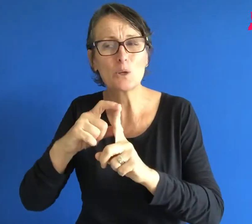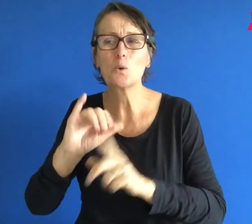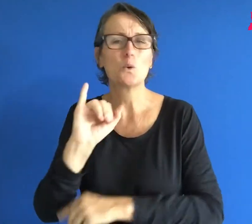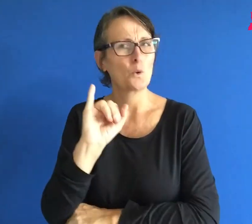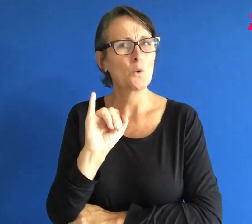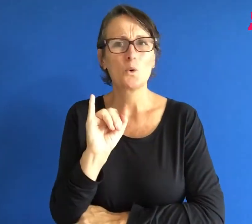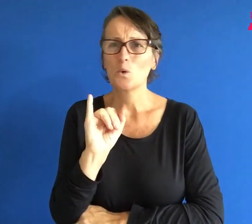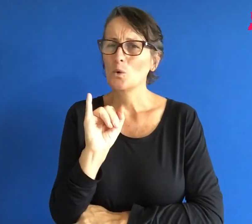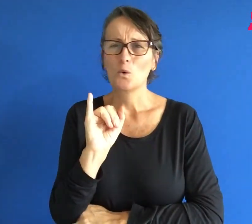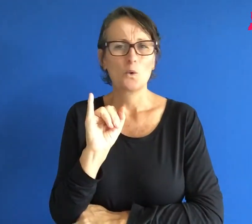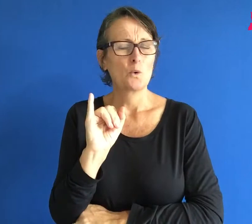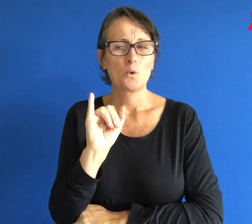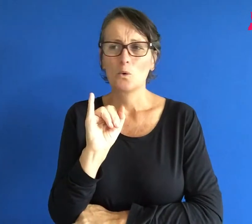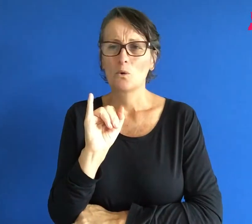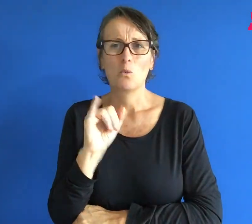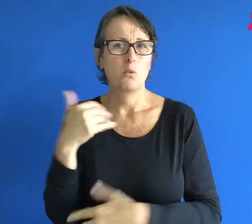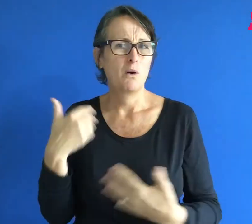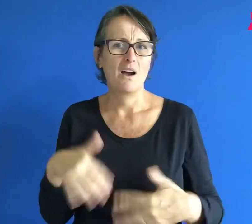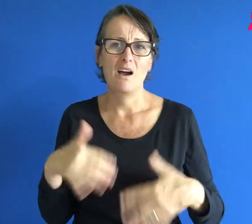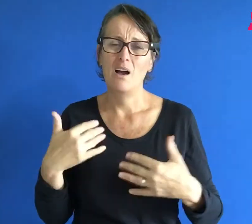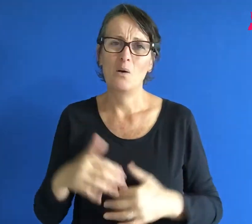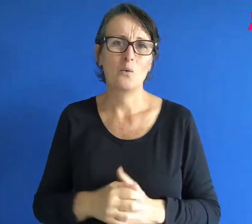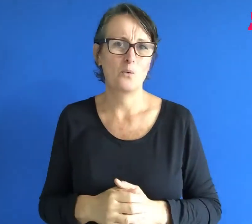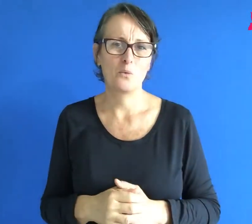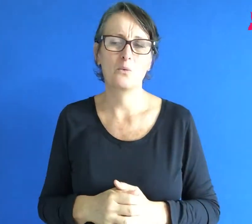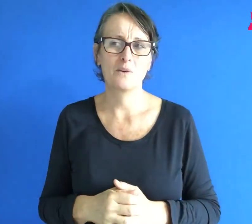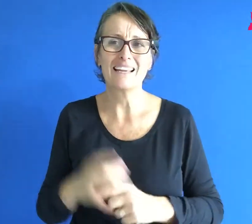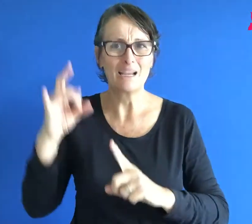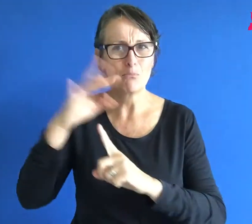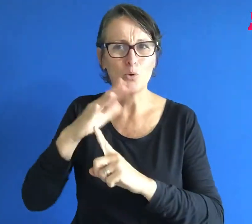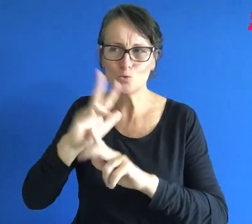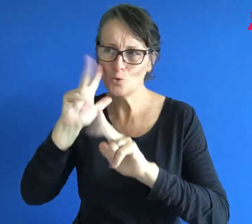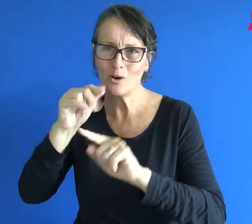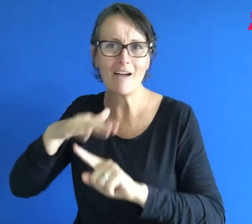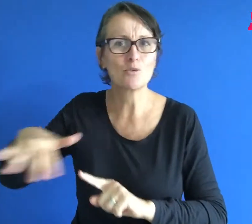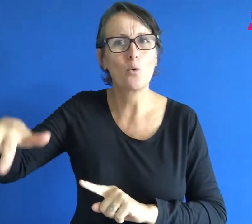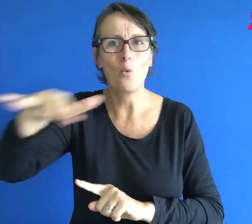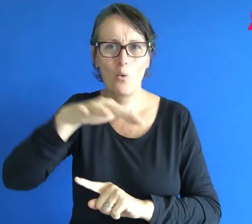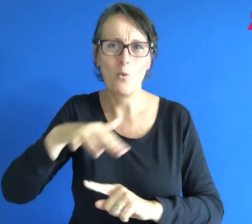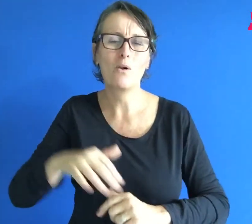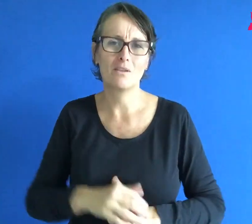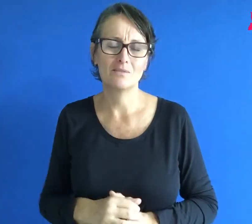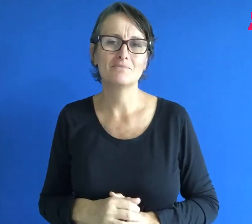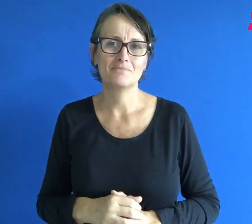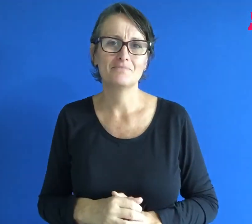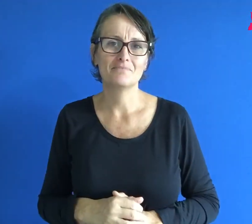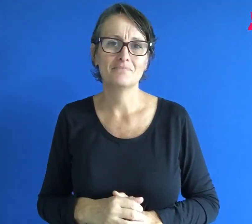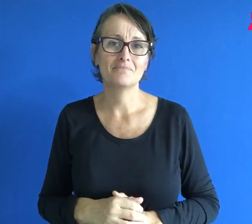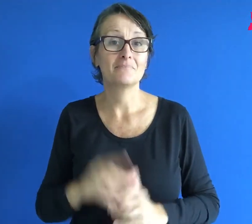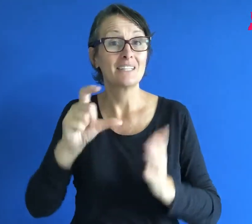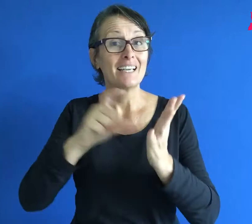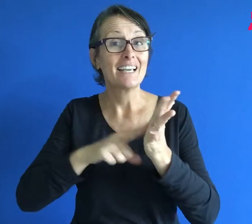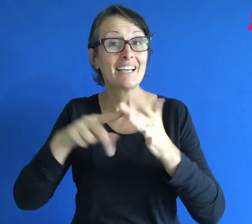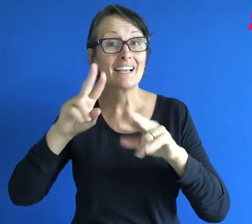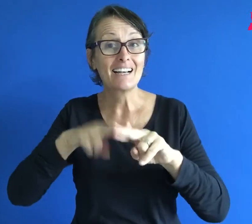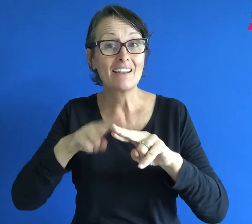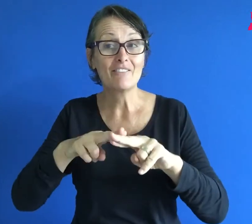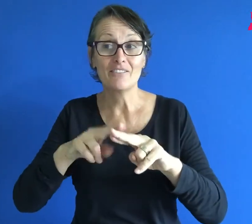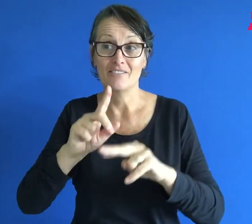the work and help he'd done the community was so important. I was very moved by his comment that we actually went back